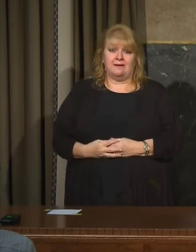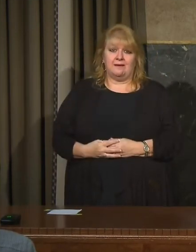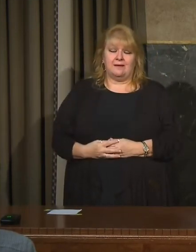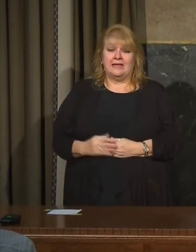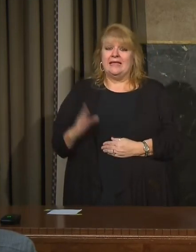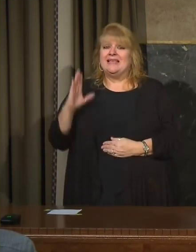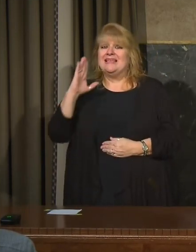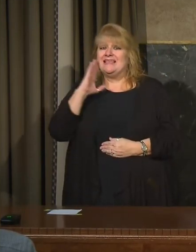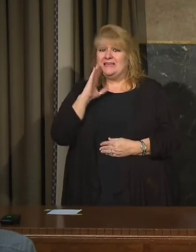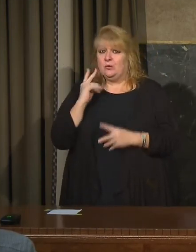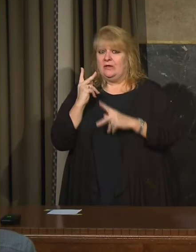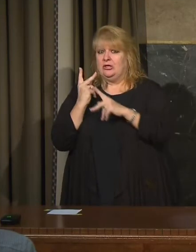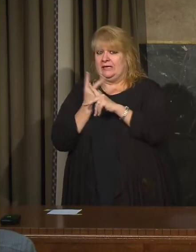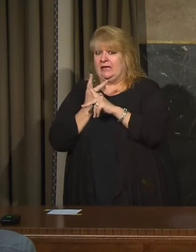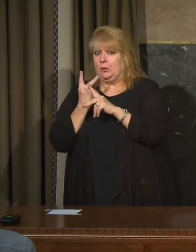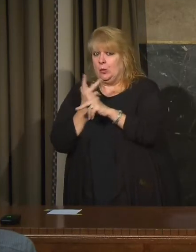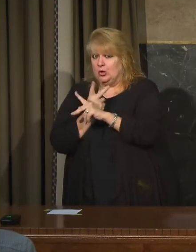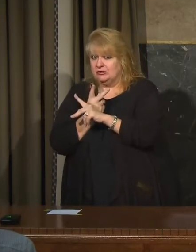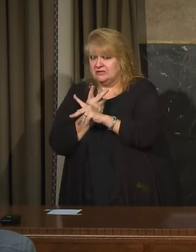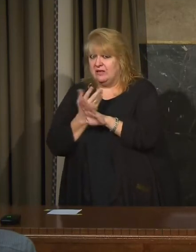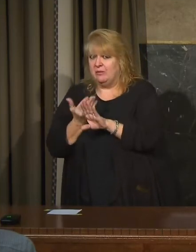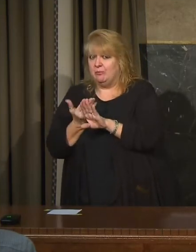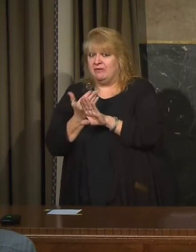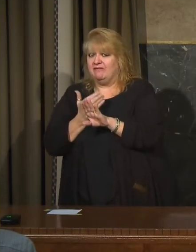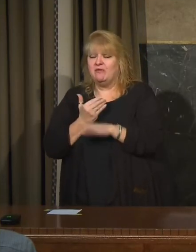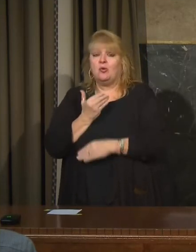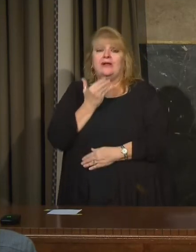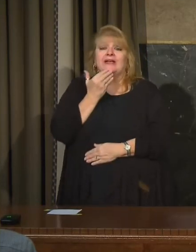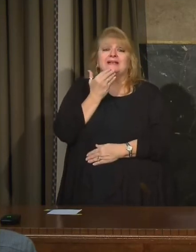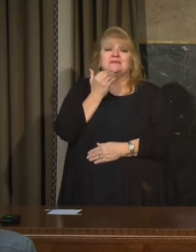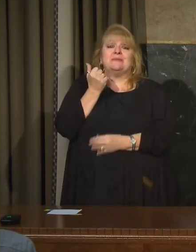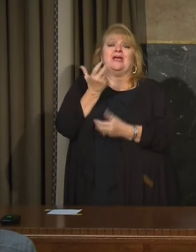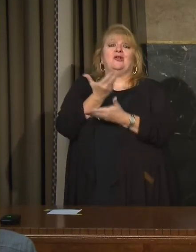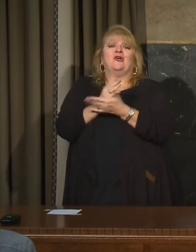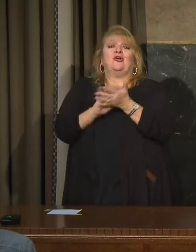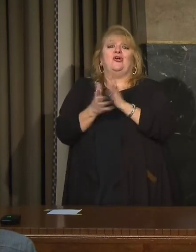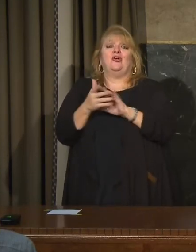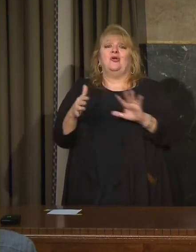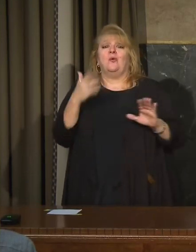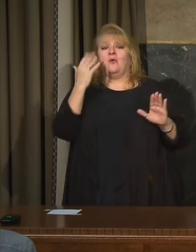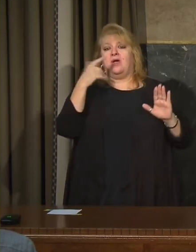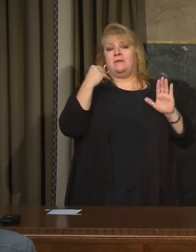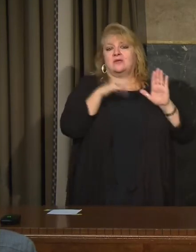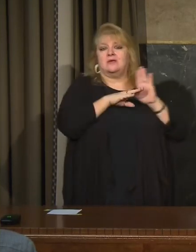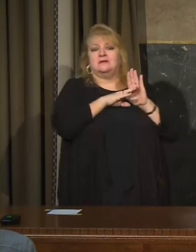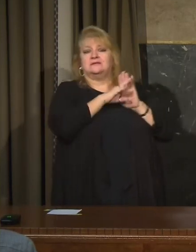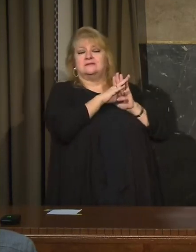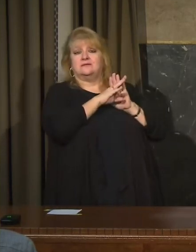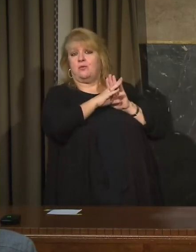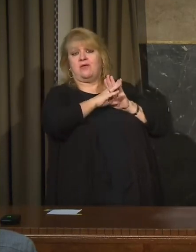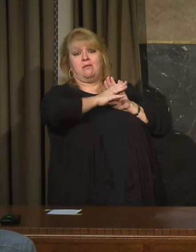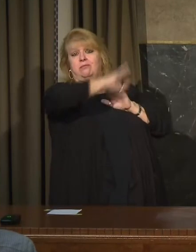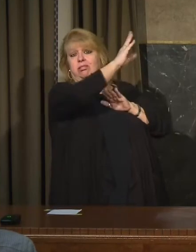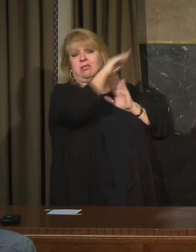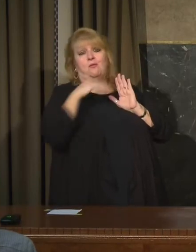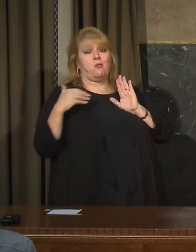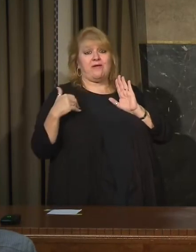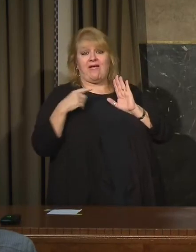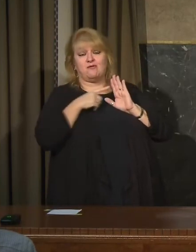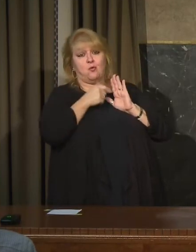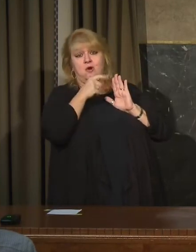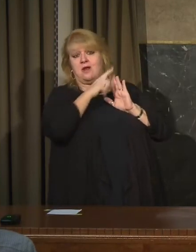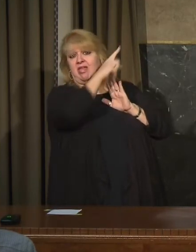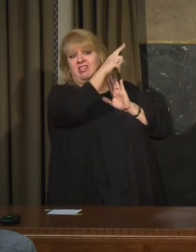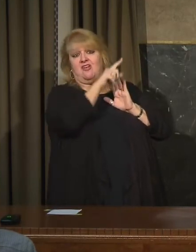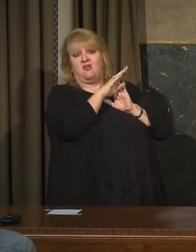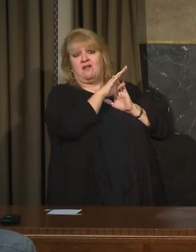we haven't peaked yet. So this is the most dangerous time of the pandemic for us is right